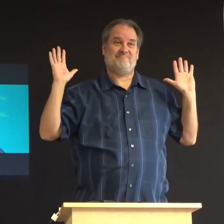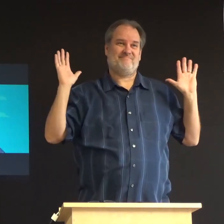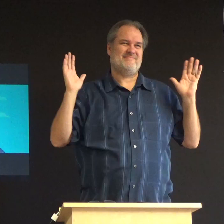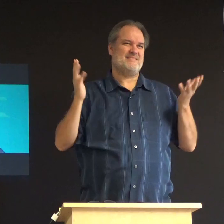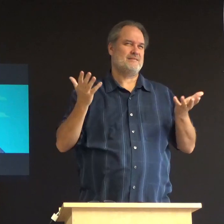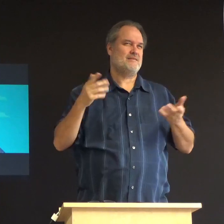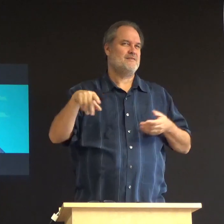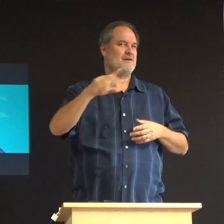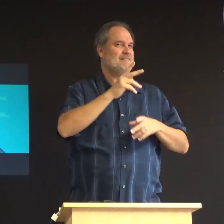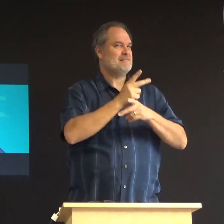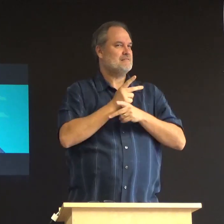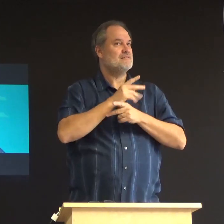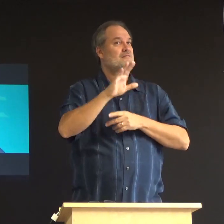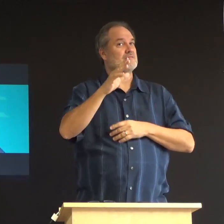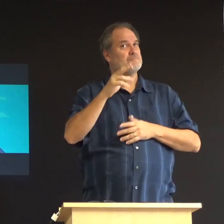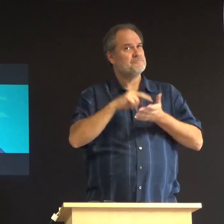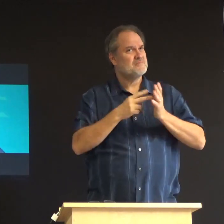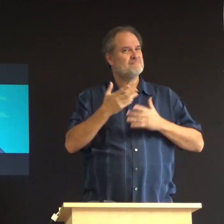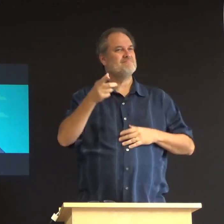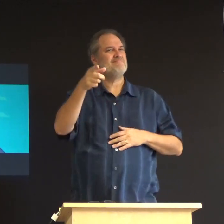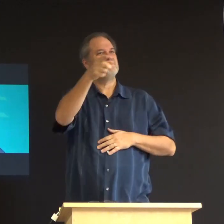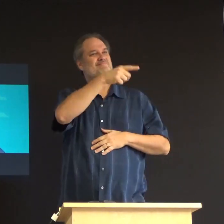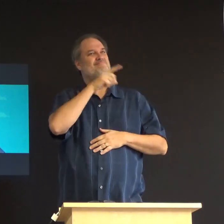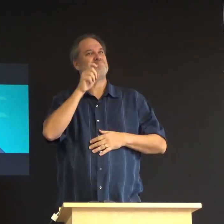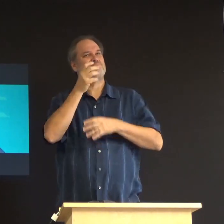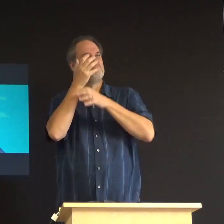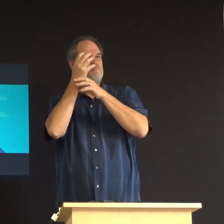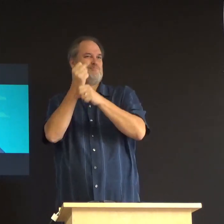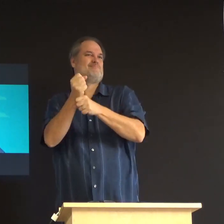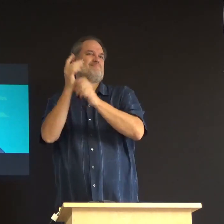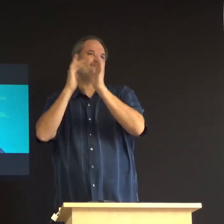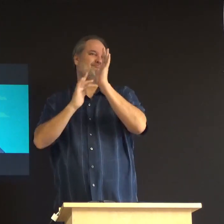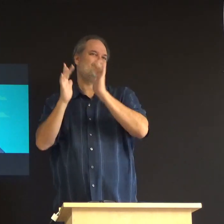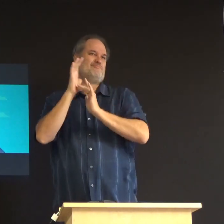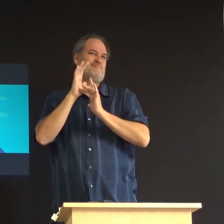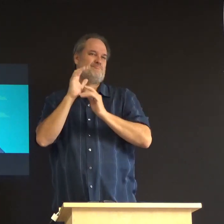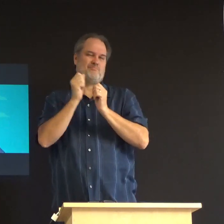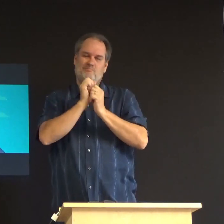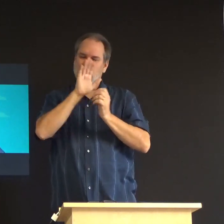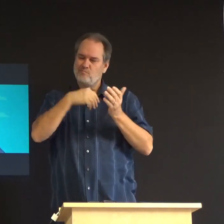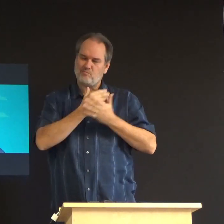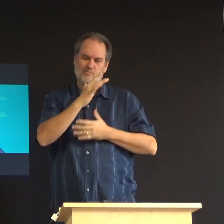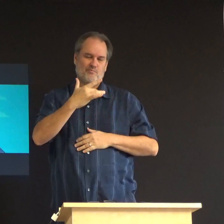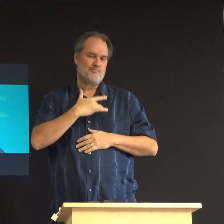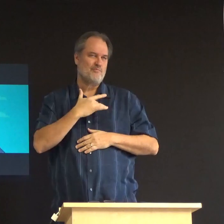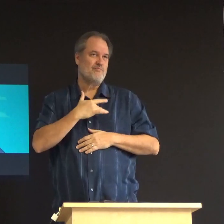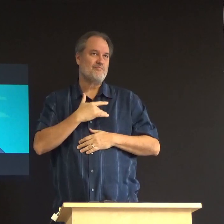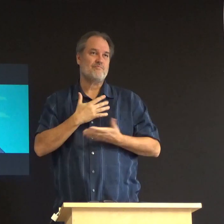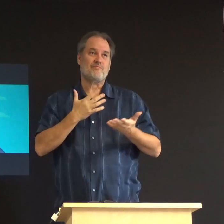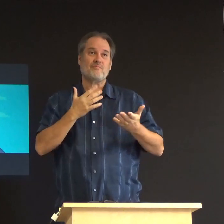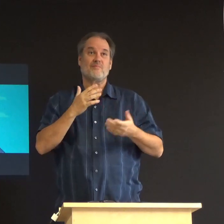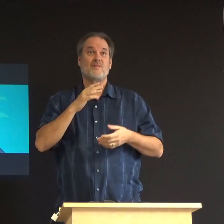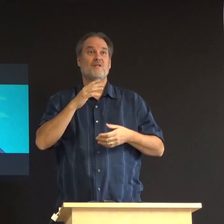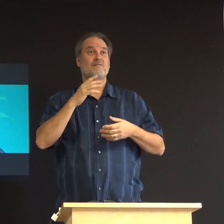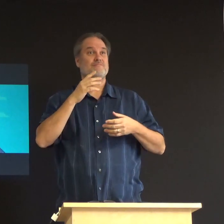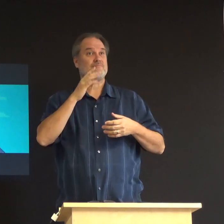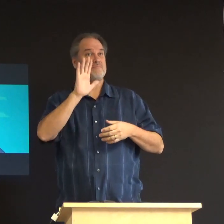access to that information. So we need to be very careful and just trust that Jesus, with all our